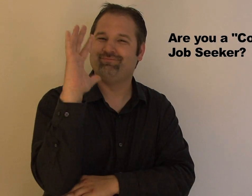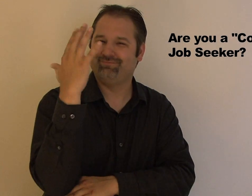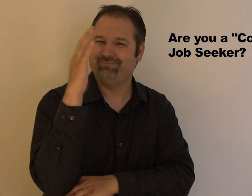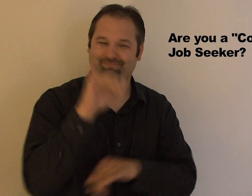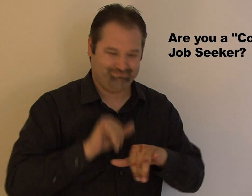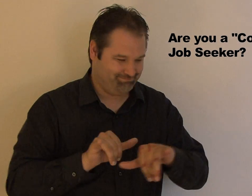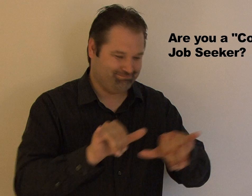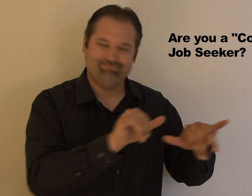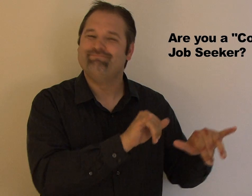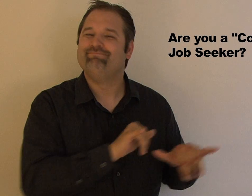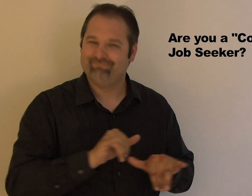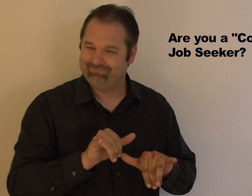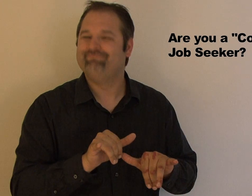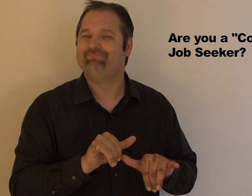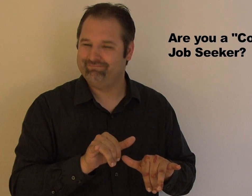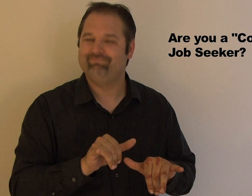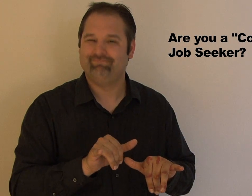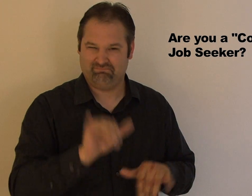and all of them looking exactly the same.